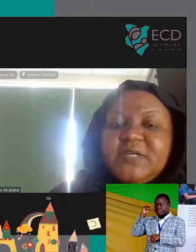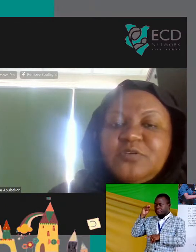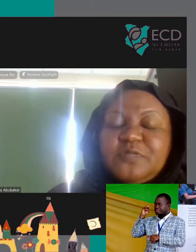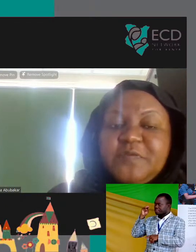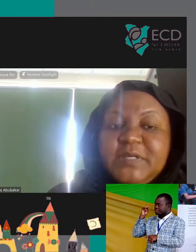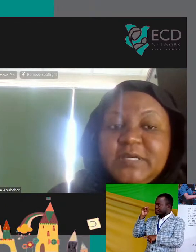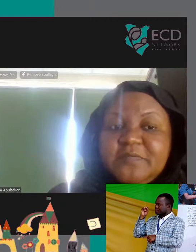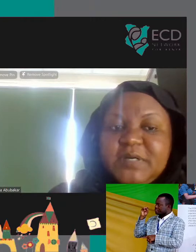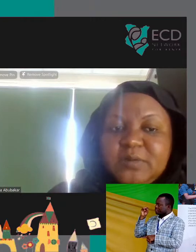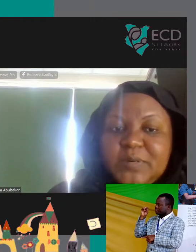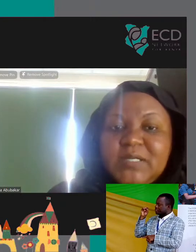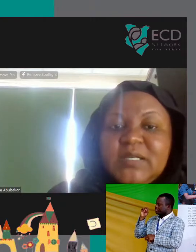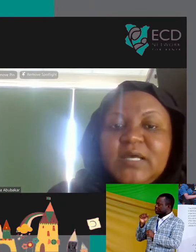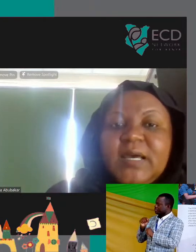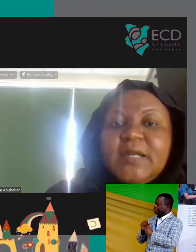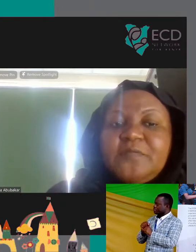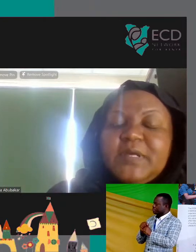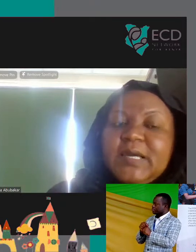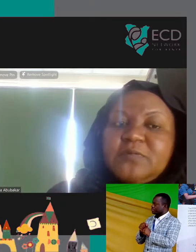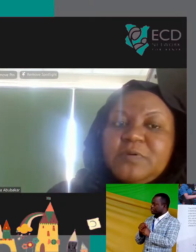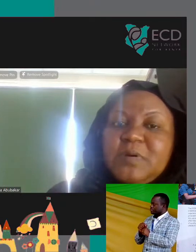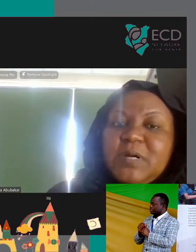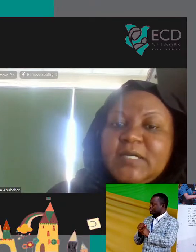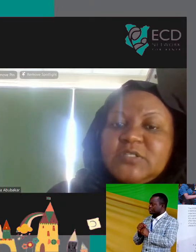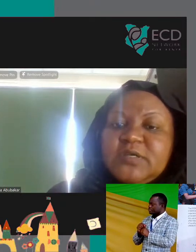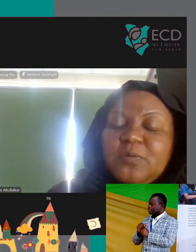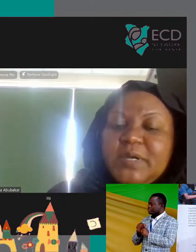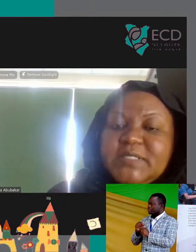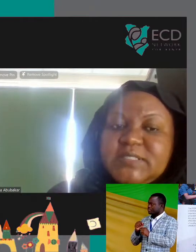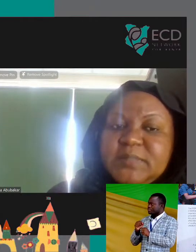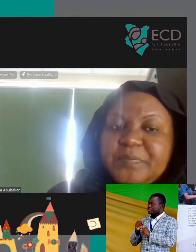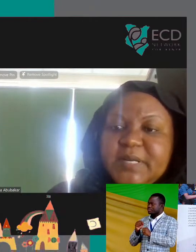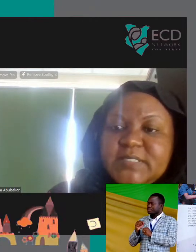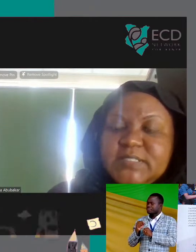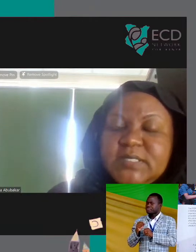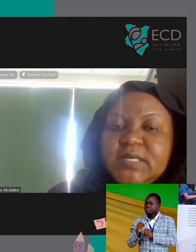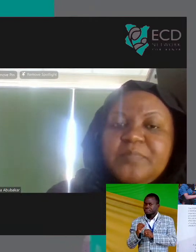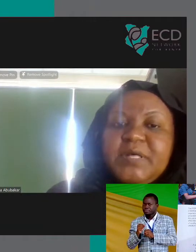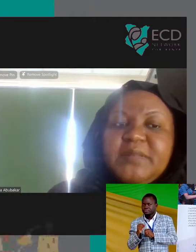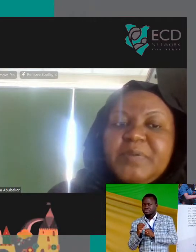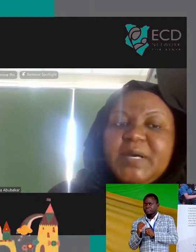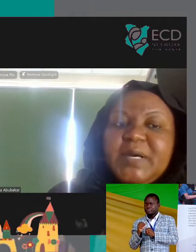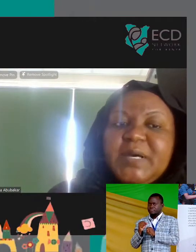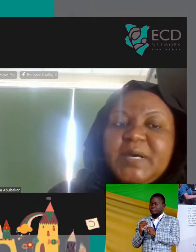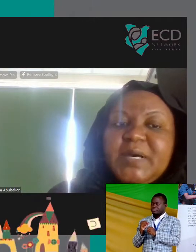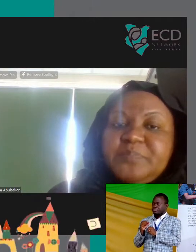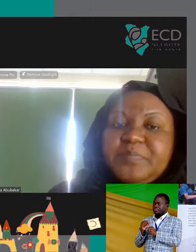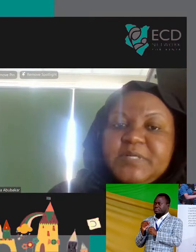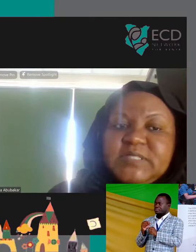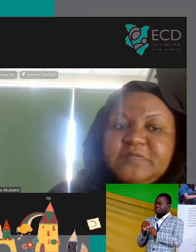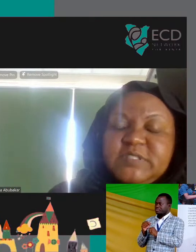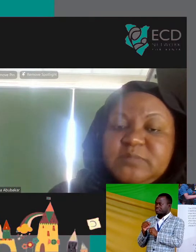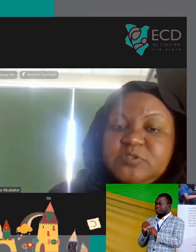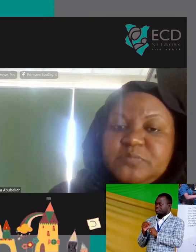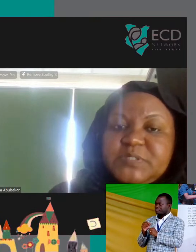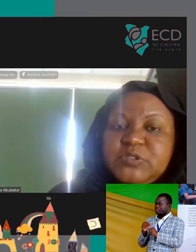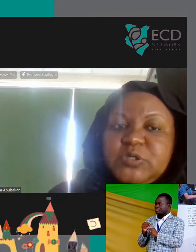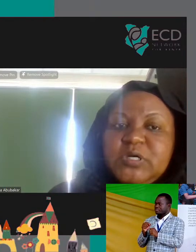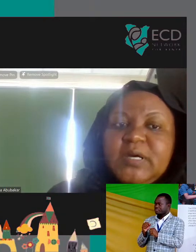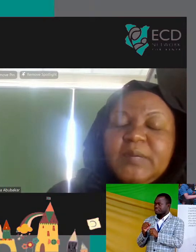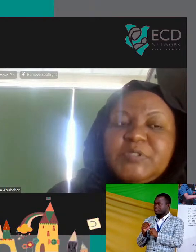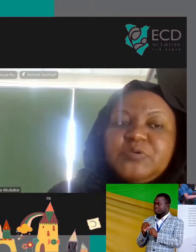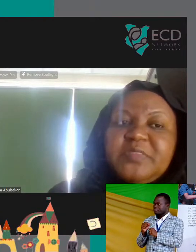care if they're not feeling very well. And we were actually quite surprised by the burden of depressive